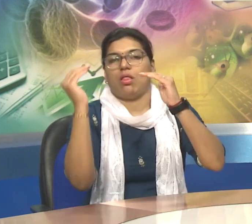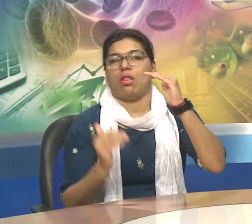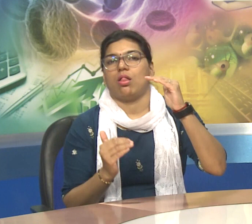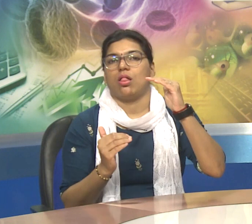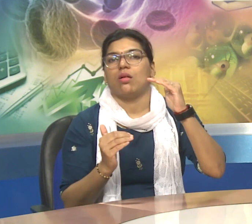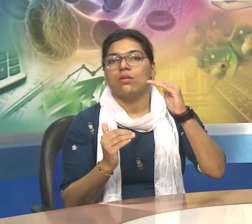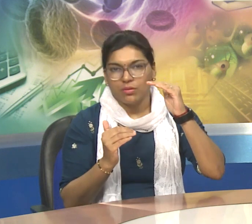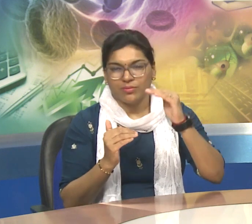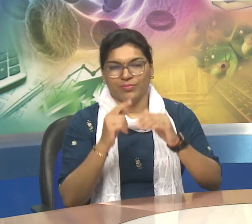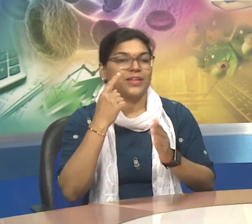Inequality.